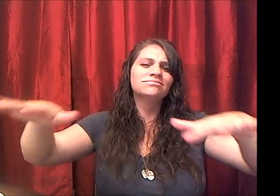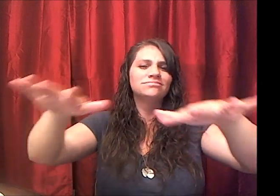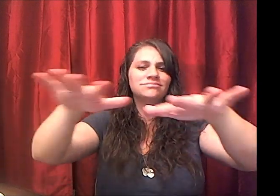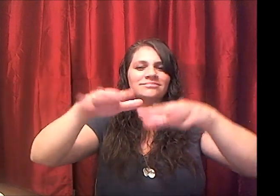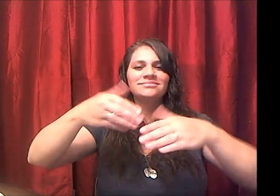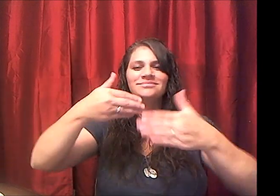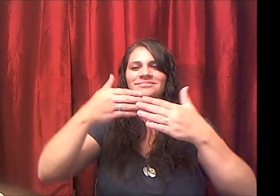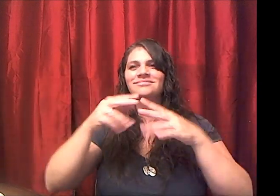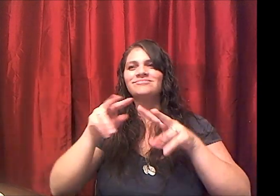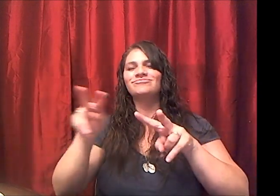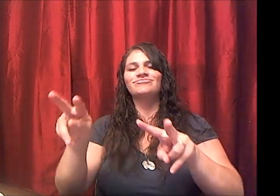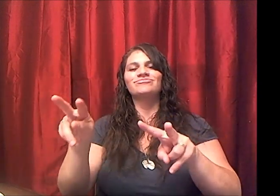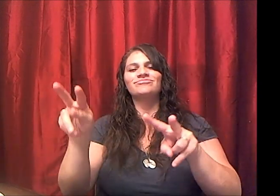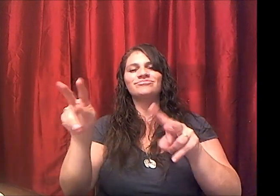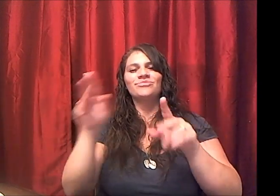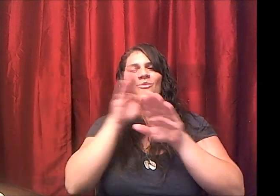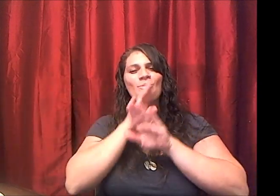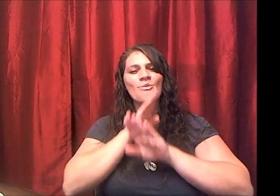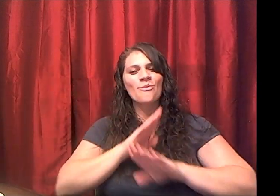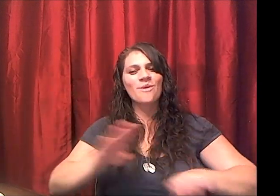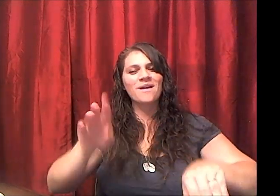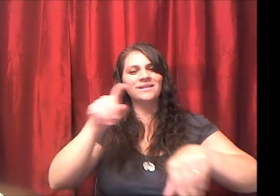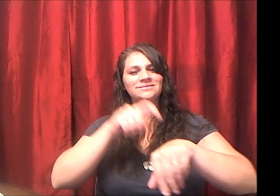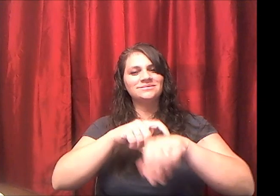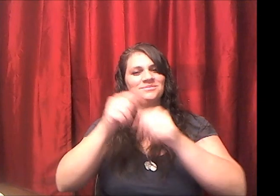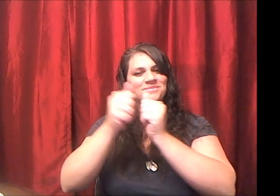yes. But the one I really want to cover here is the other one with